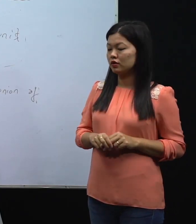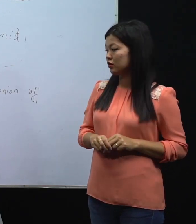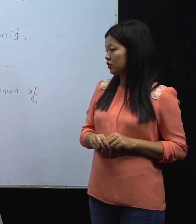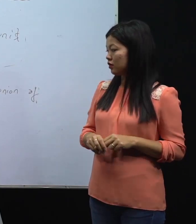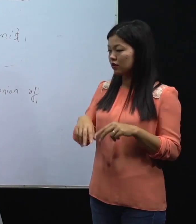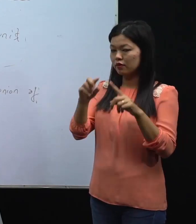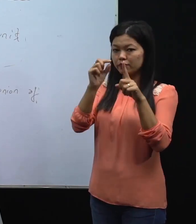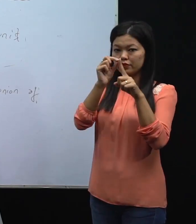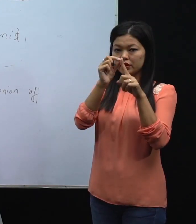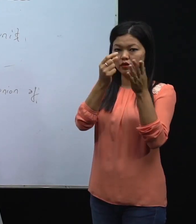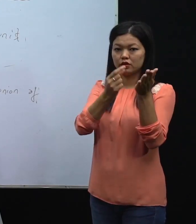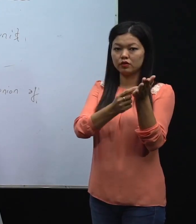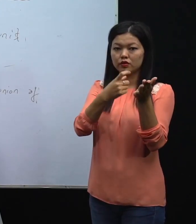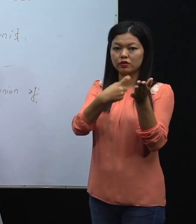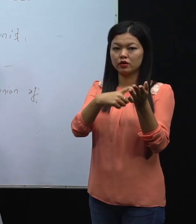pure